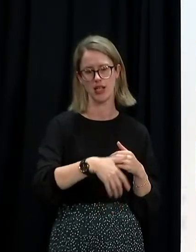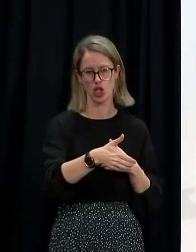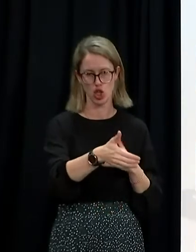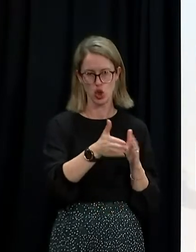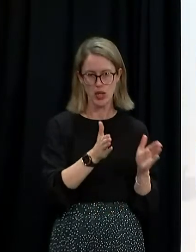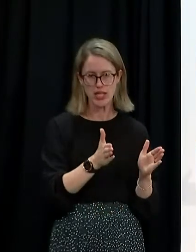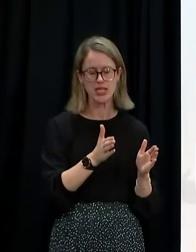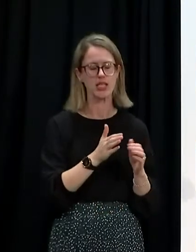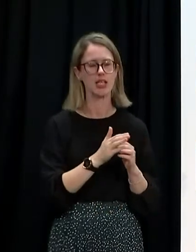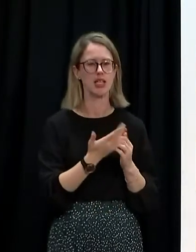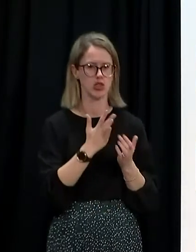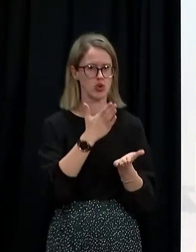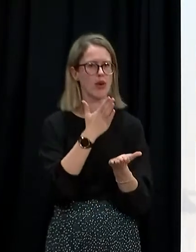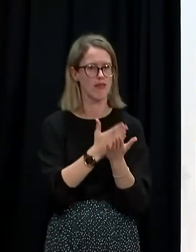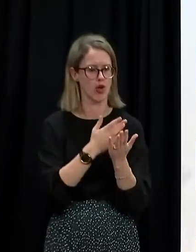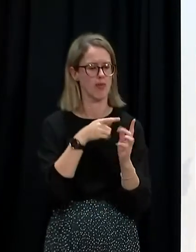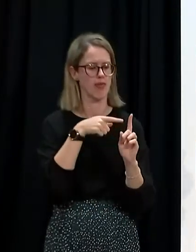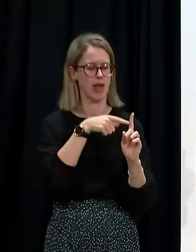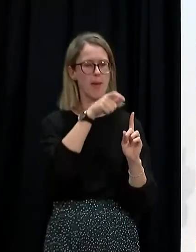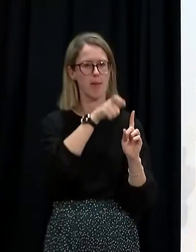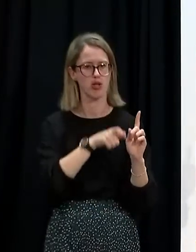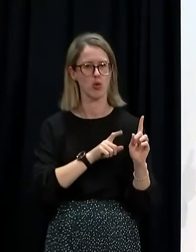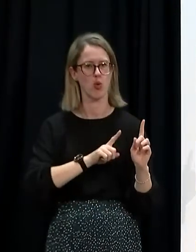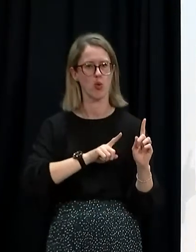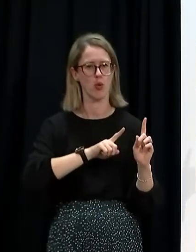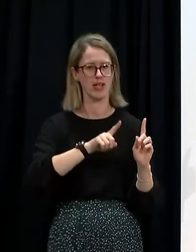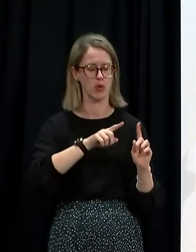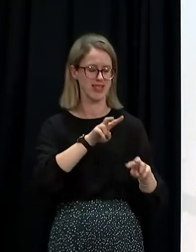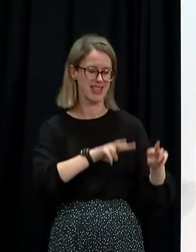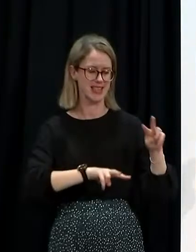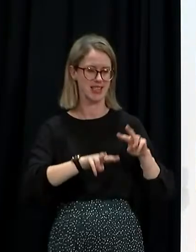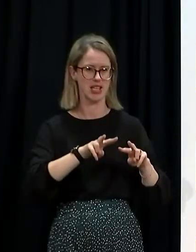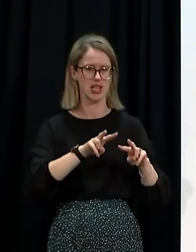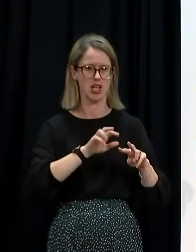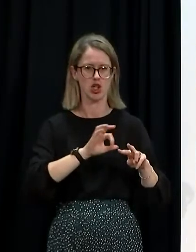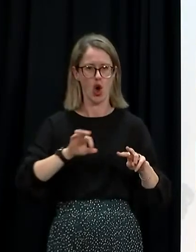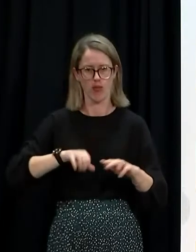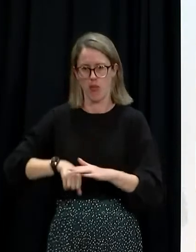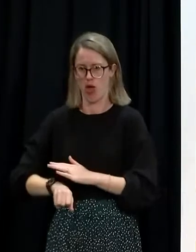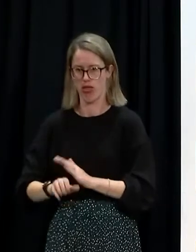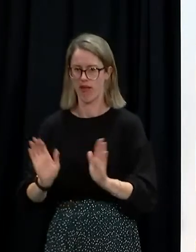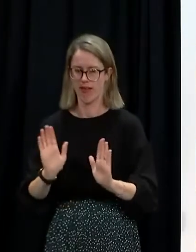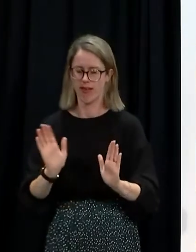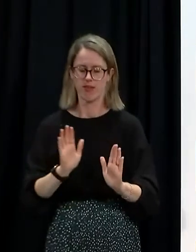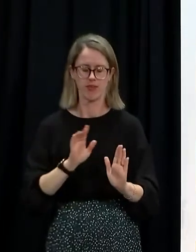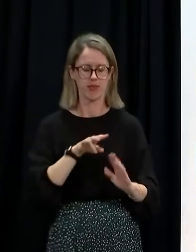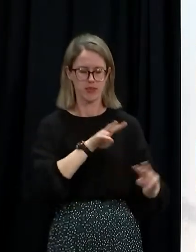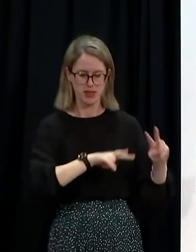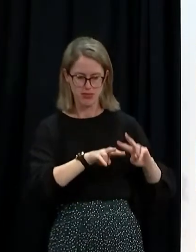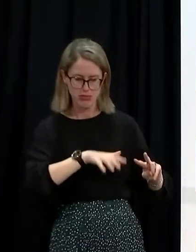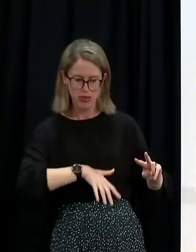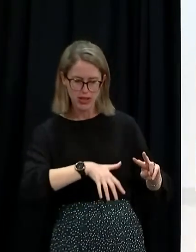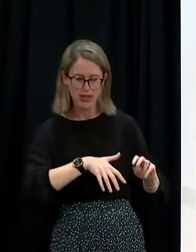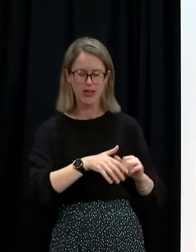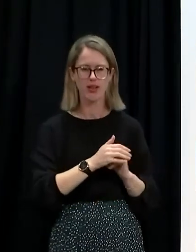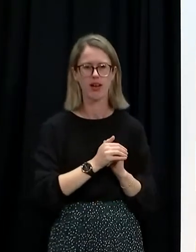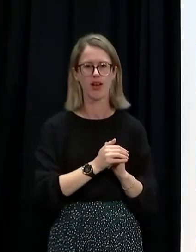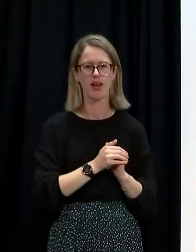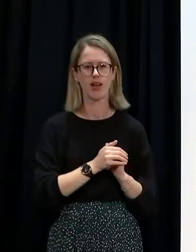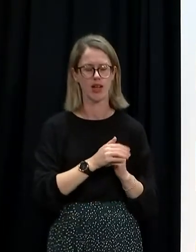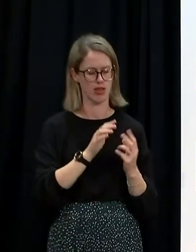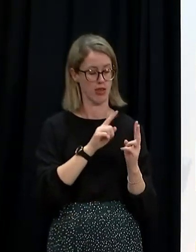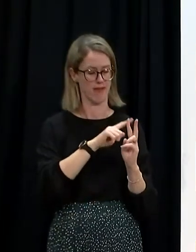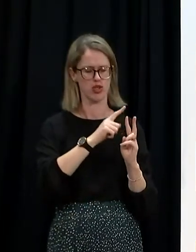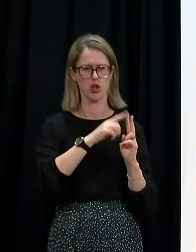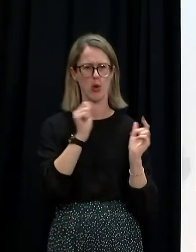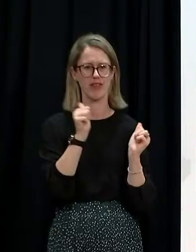the week. Now, just to confirm, that person went in and was assessed. They didn't go in and give birth. And I've commented on the